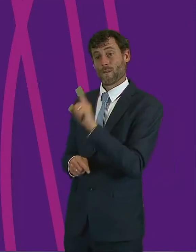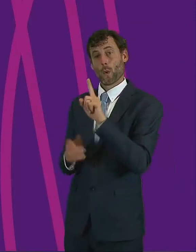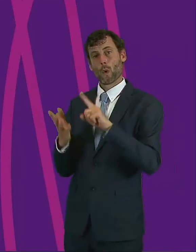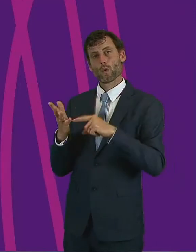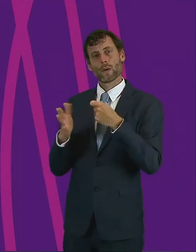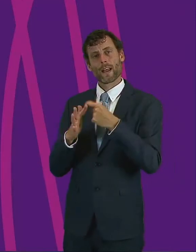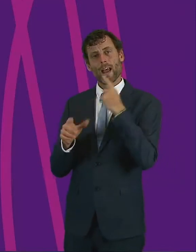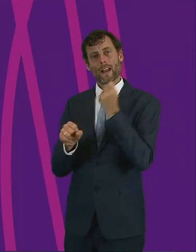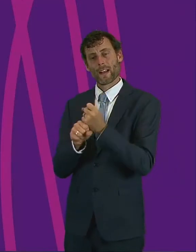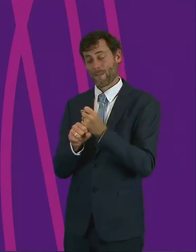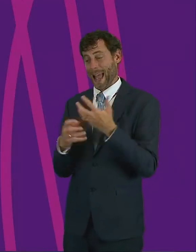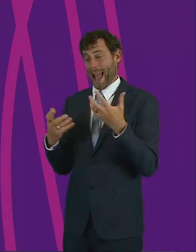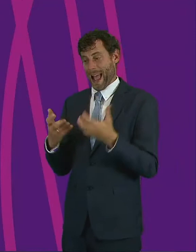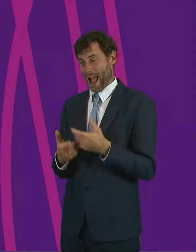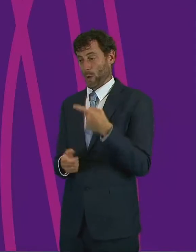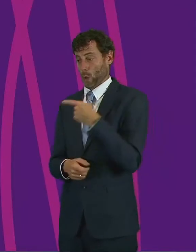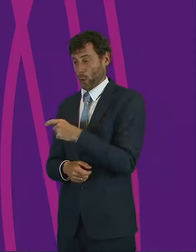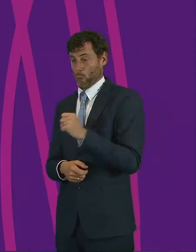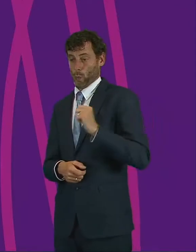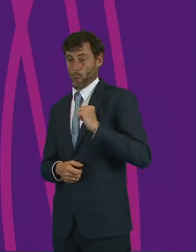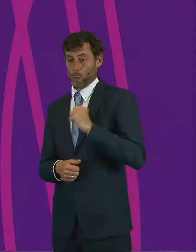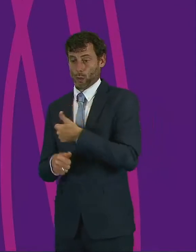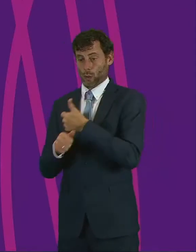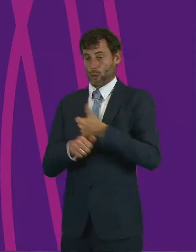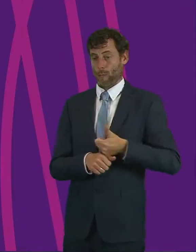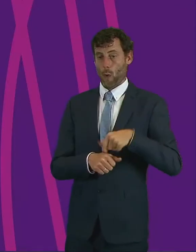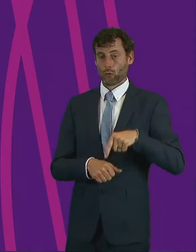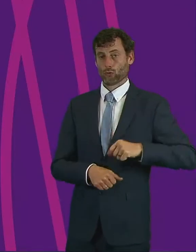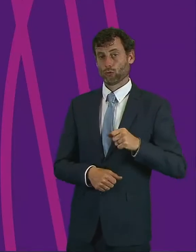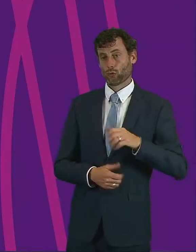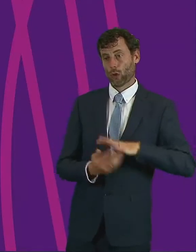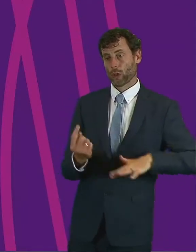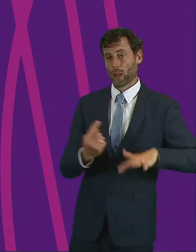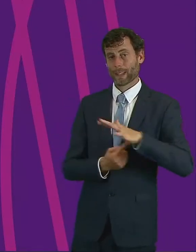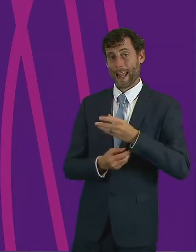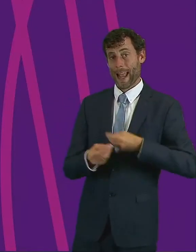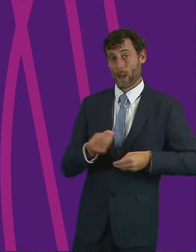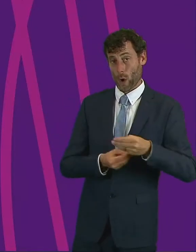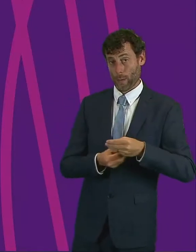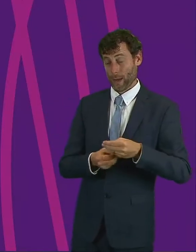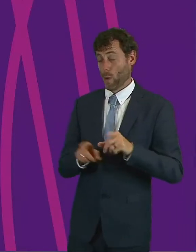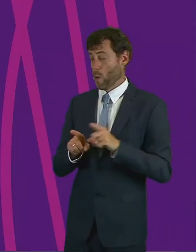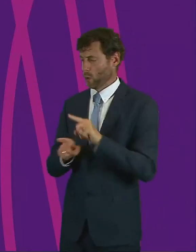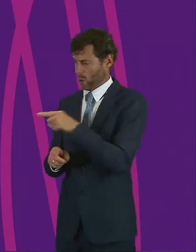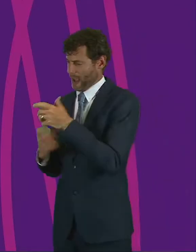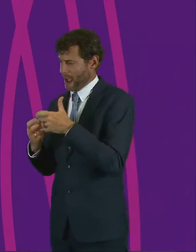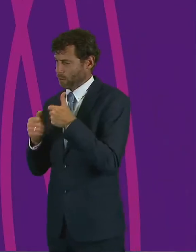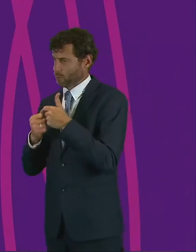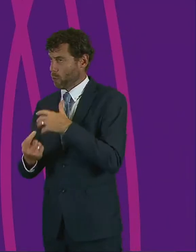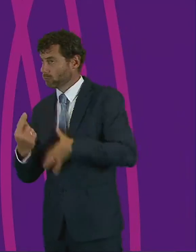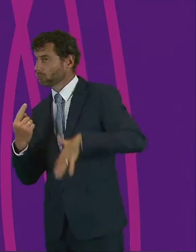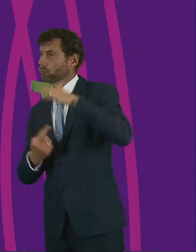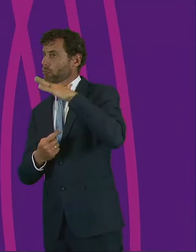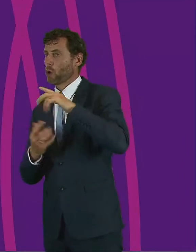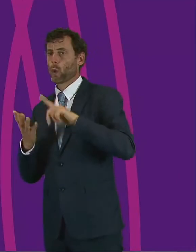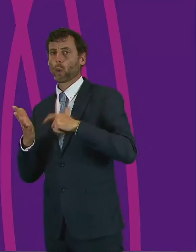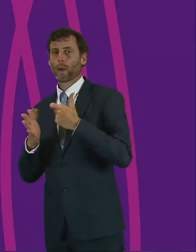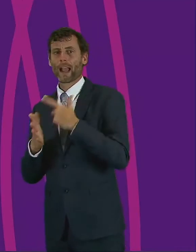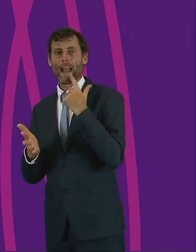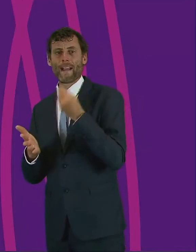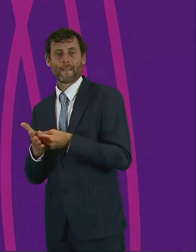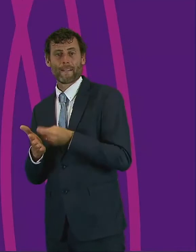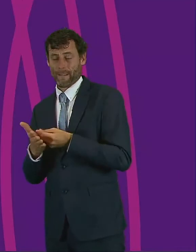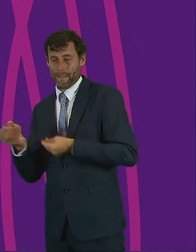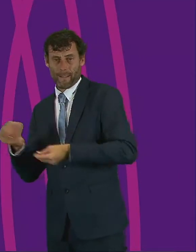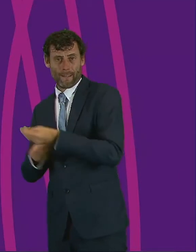explain how it will support the Scottish economy, along with the rest of the UK economy, to recover from the impact of the